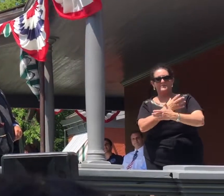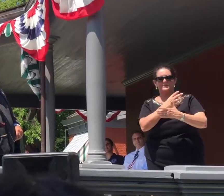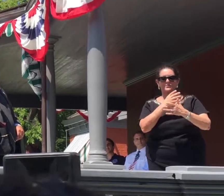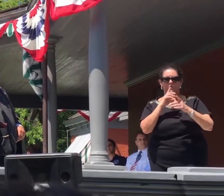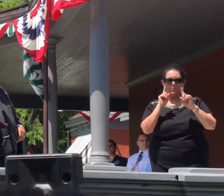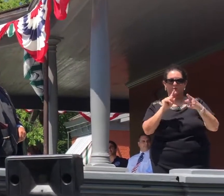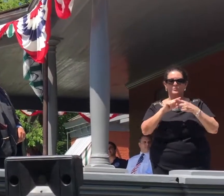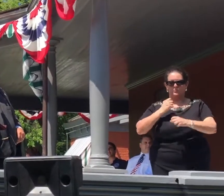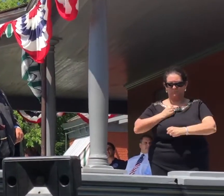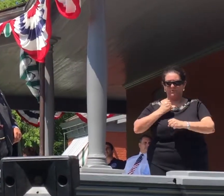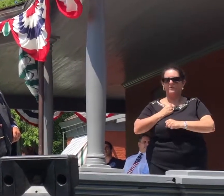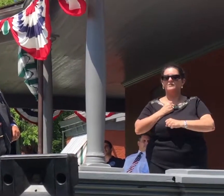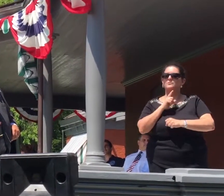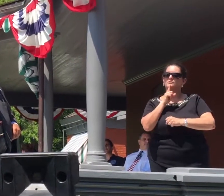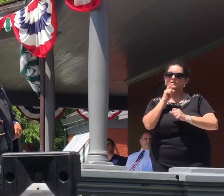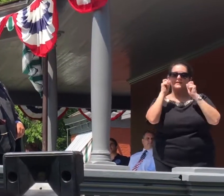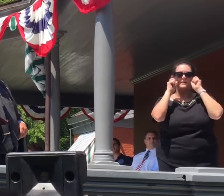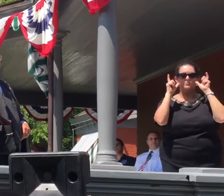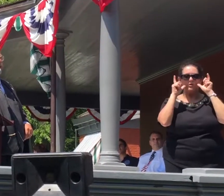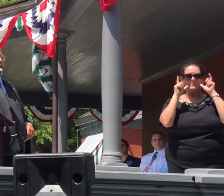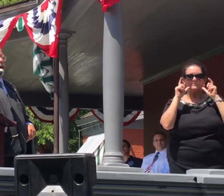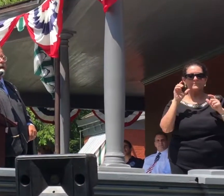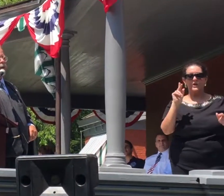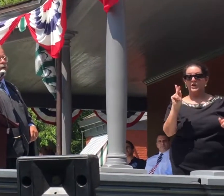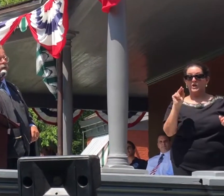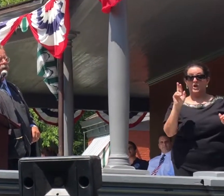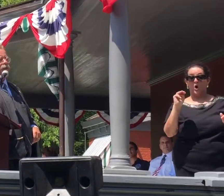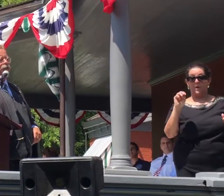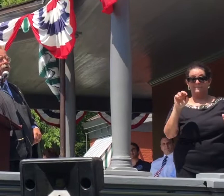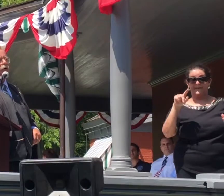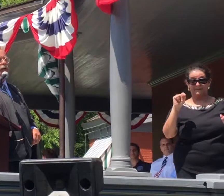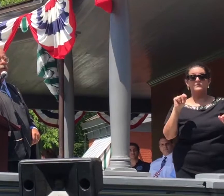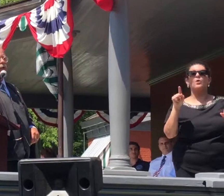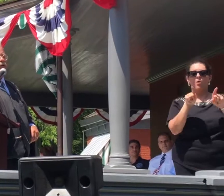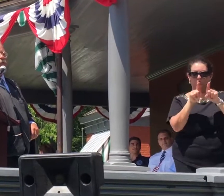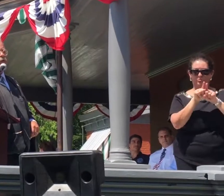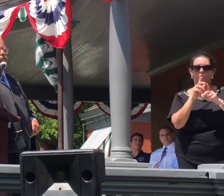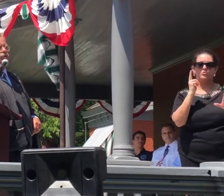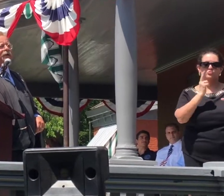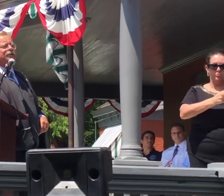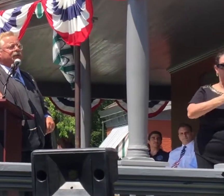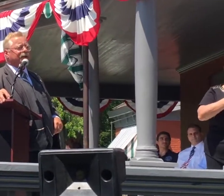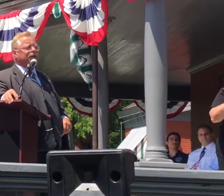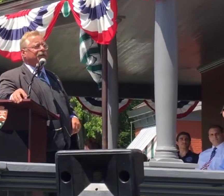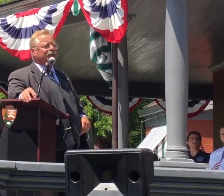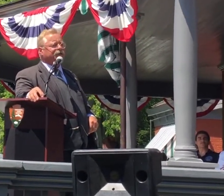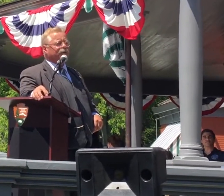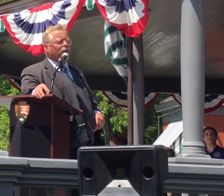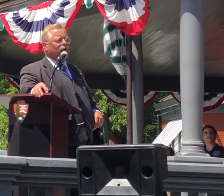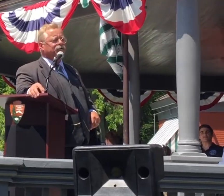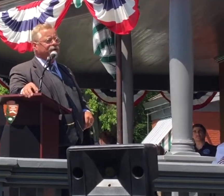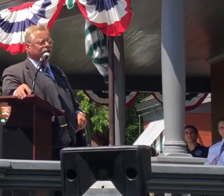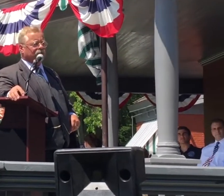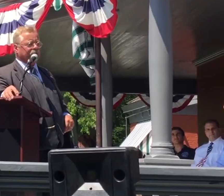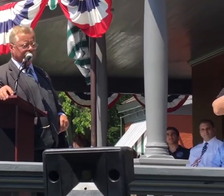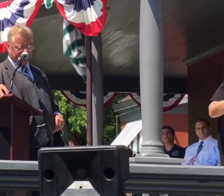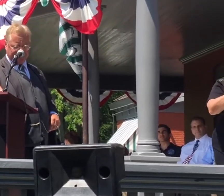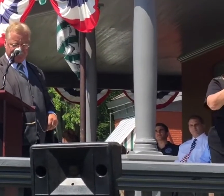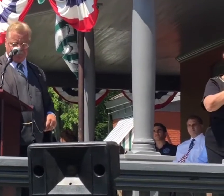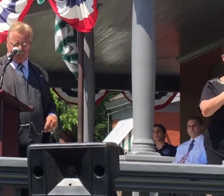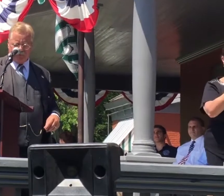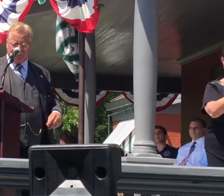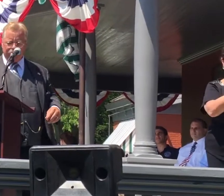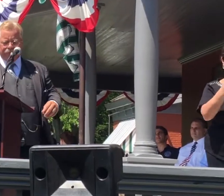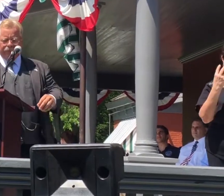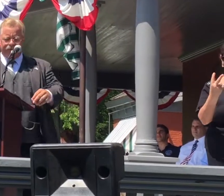surprise. Kermit served in World War I and in World War II, joining the British forces to get into each of the wars